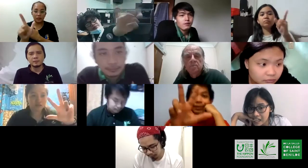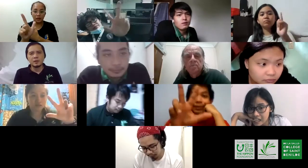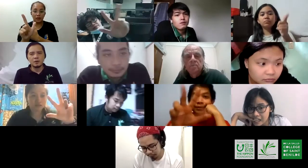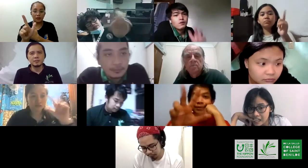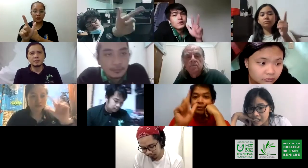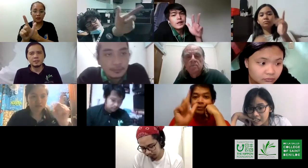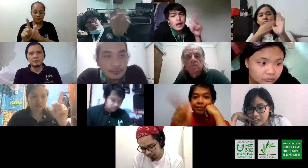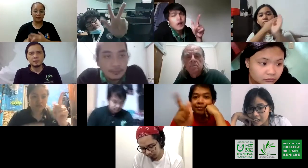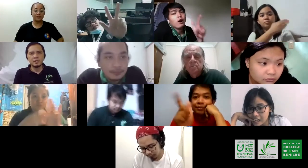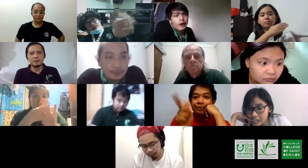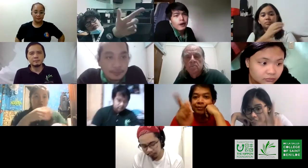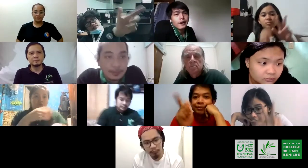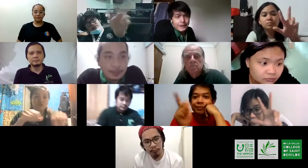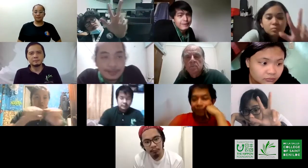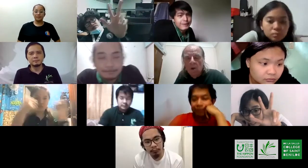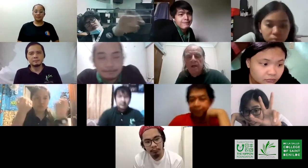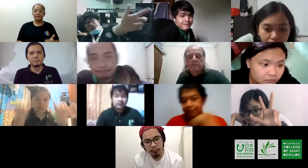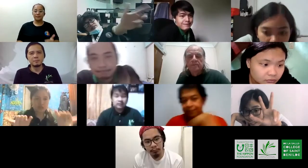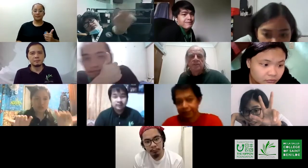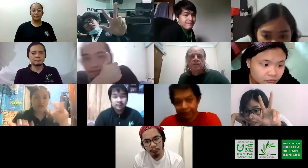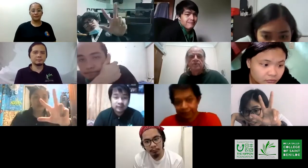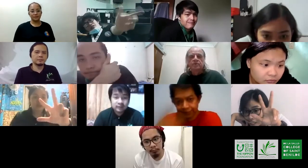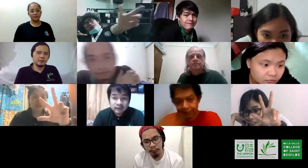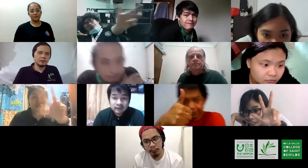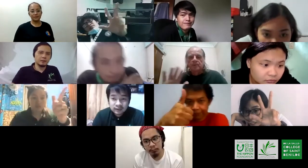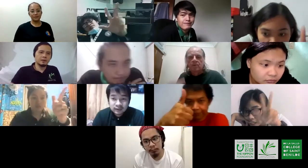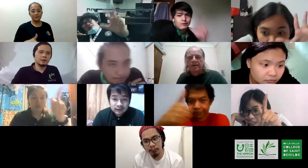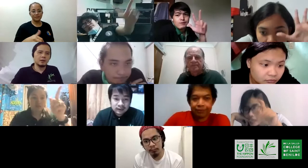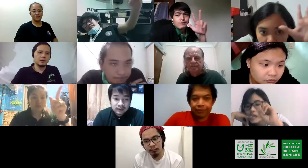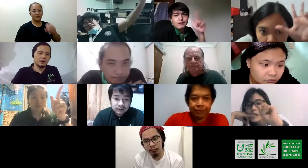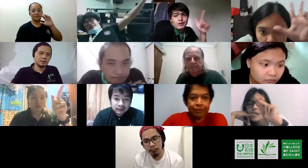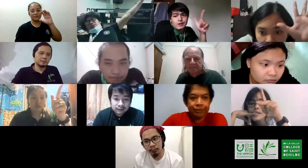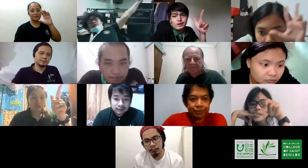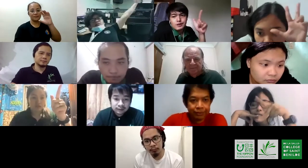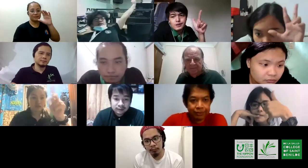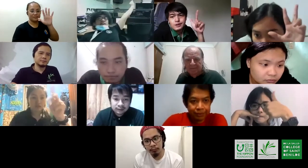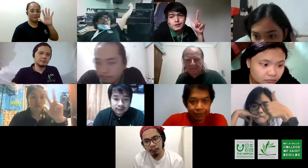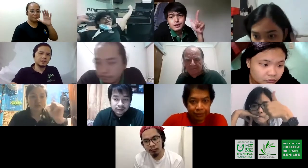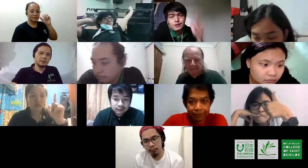Okay, sir. 3:20. Okay, Copy. see you soon. All right. All right, sir.